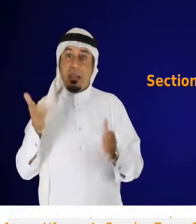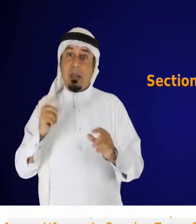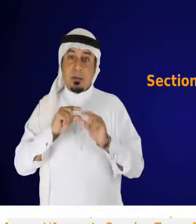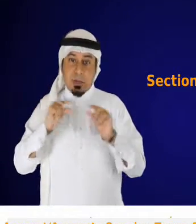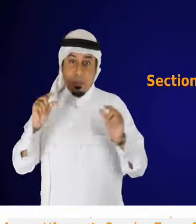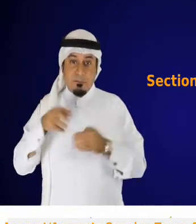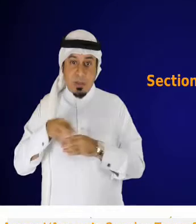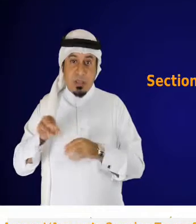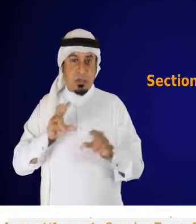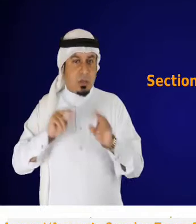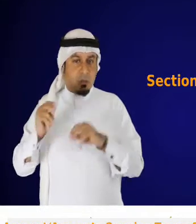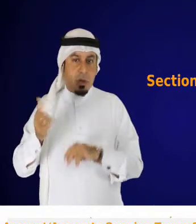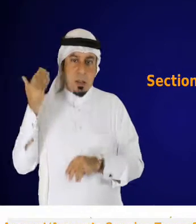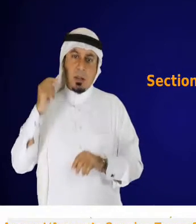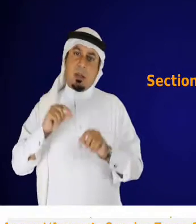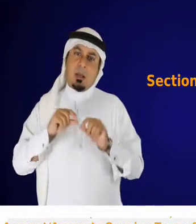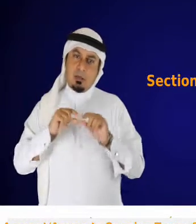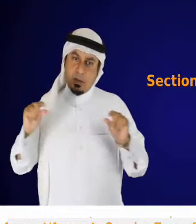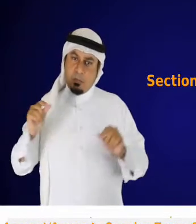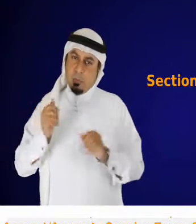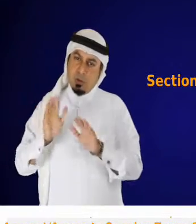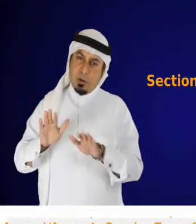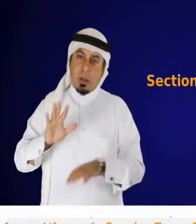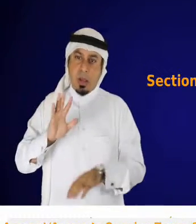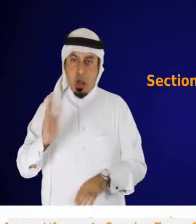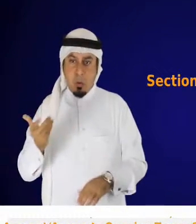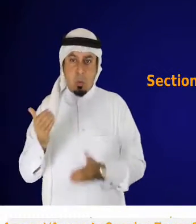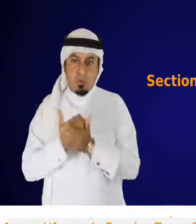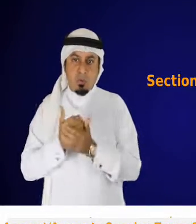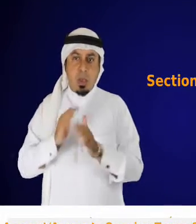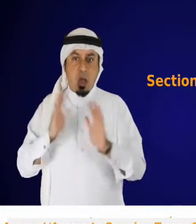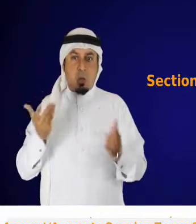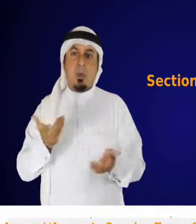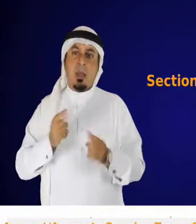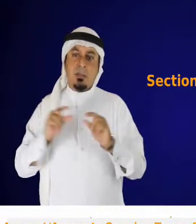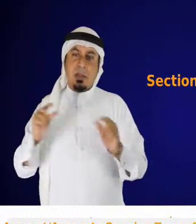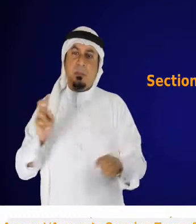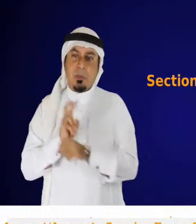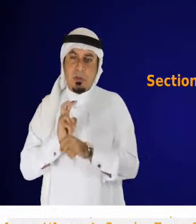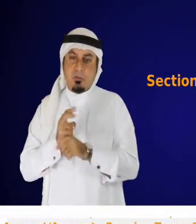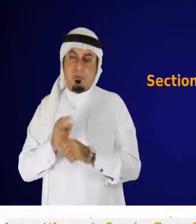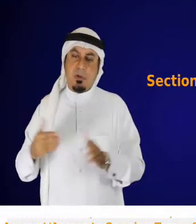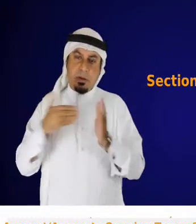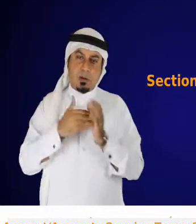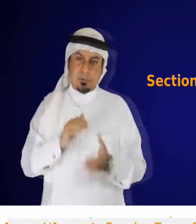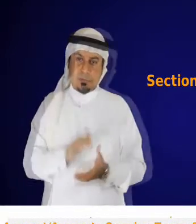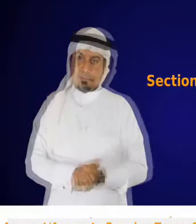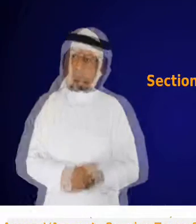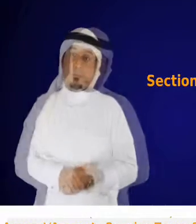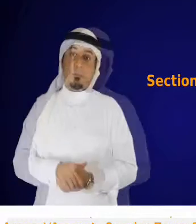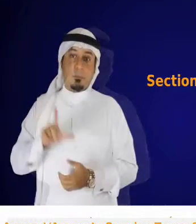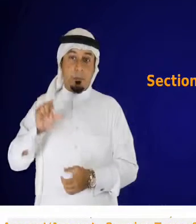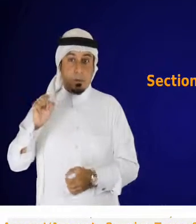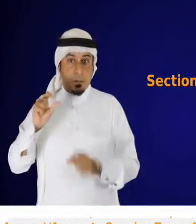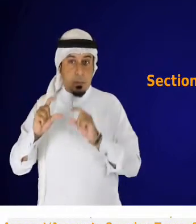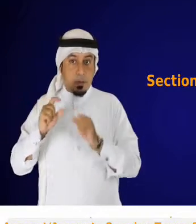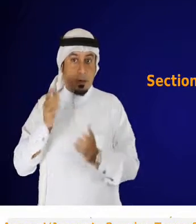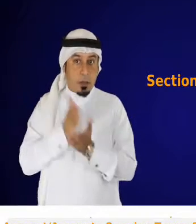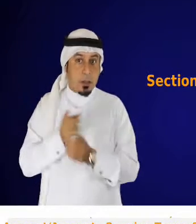be debited to the concerned account or accounts according to the normal banking procedures. 3. The account holder